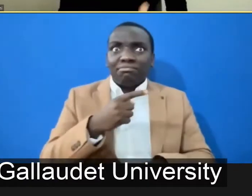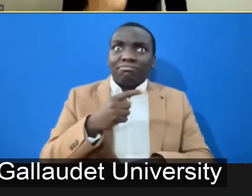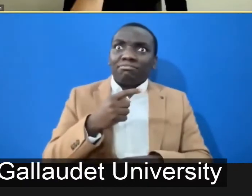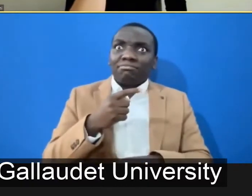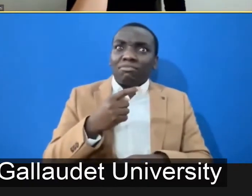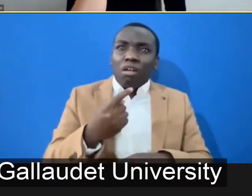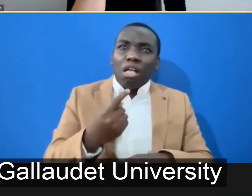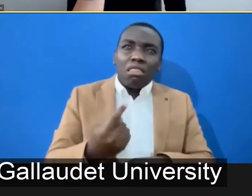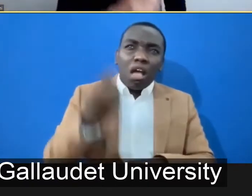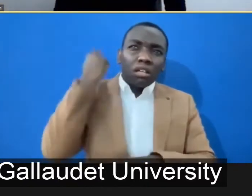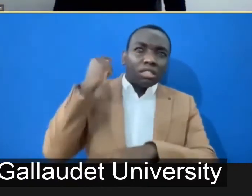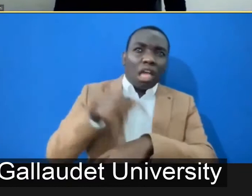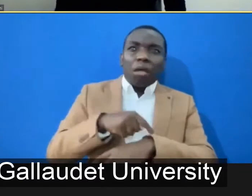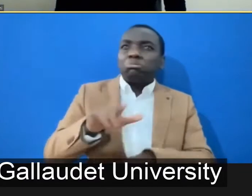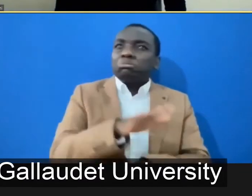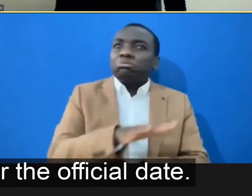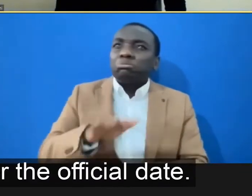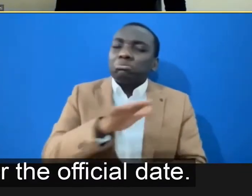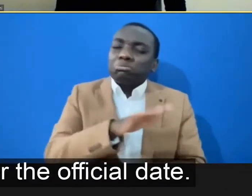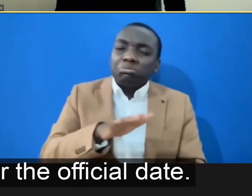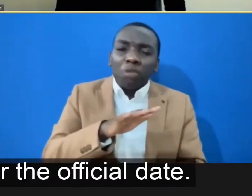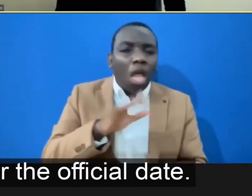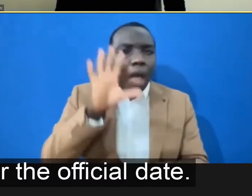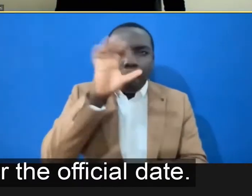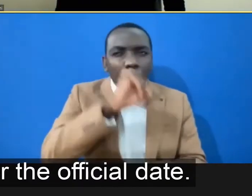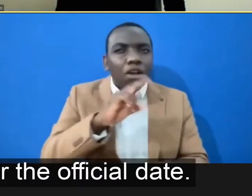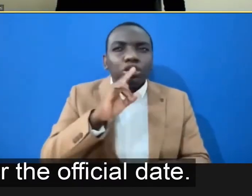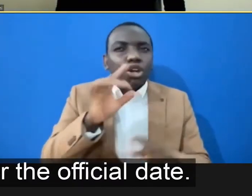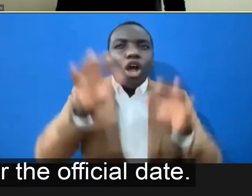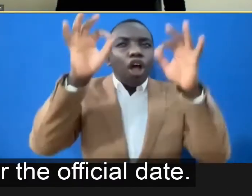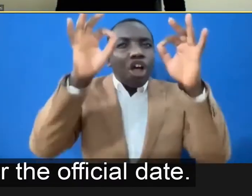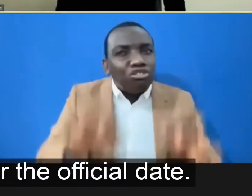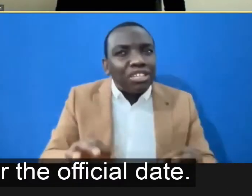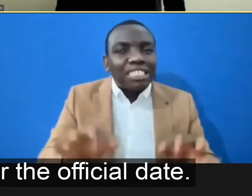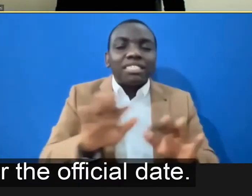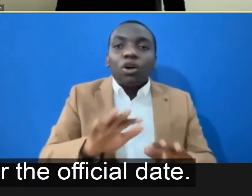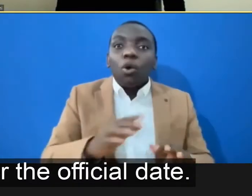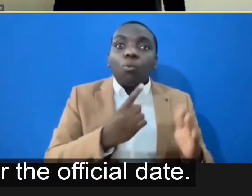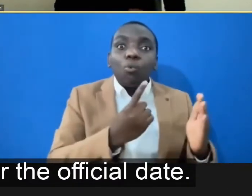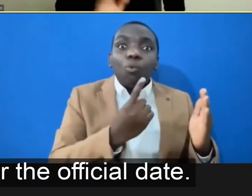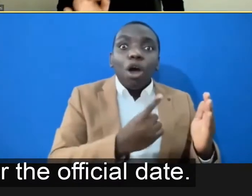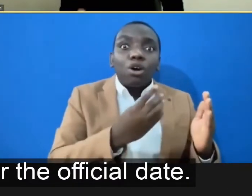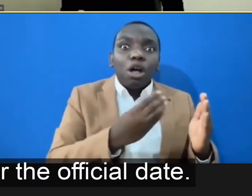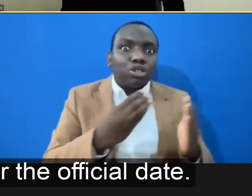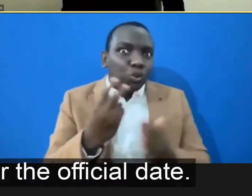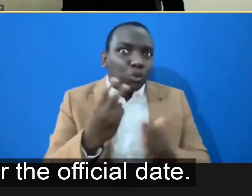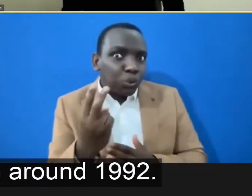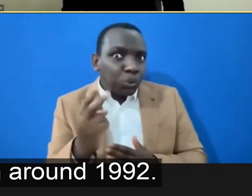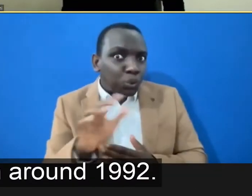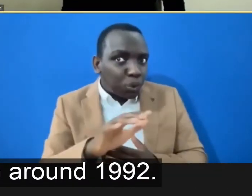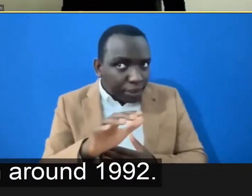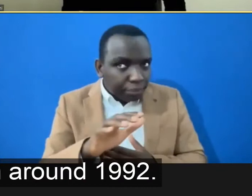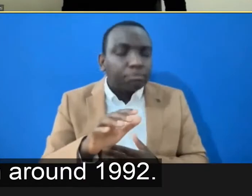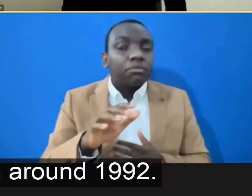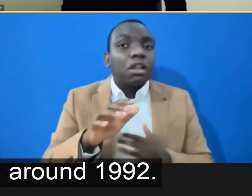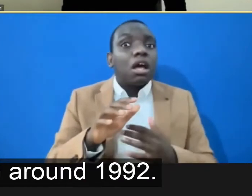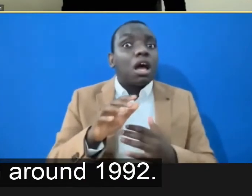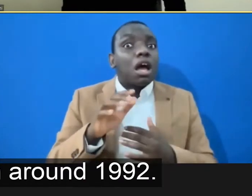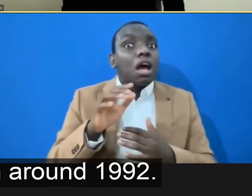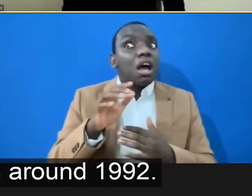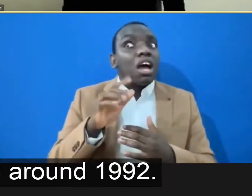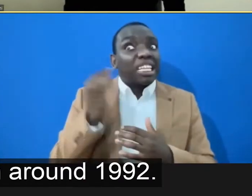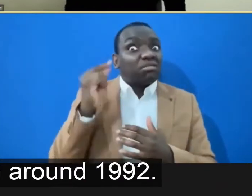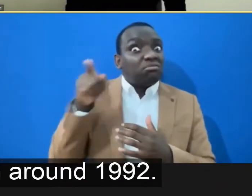the campaign at Gallaudet University in America, I can't remember the official date, I think it